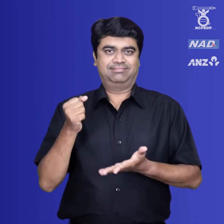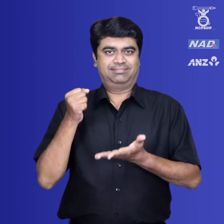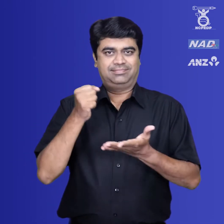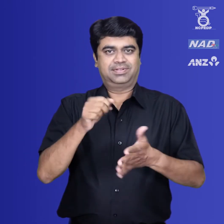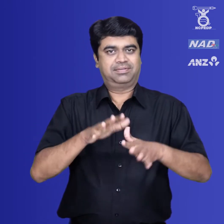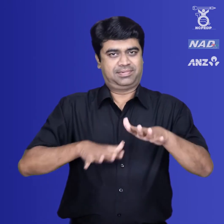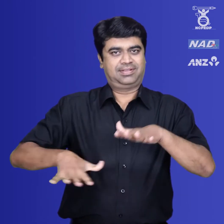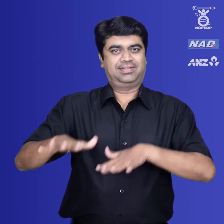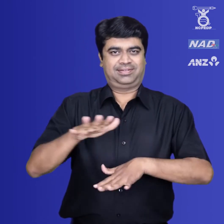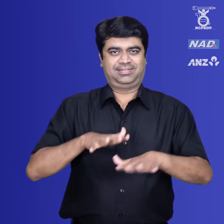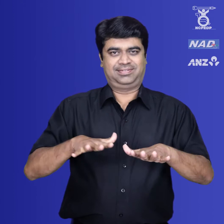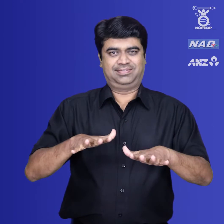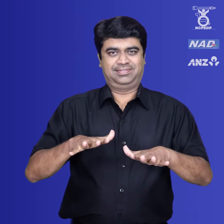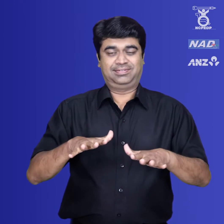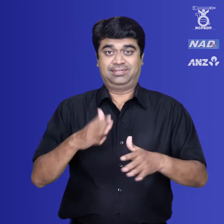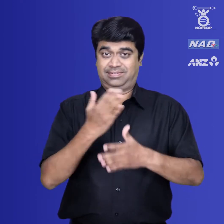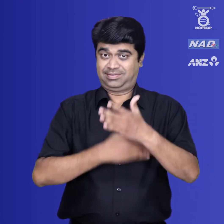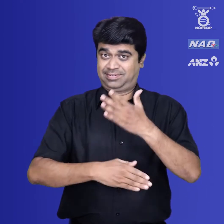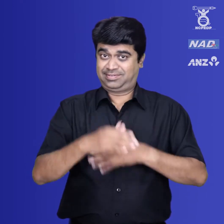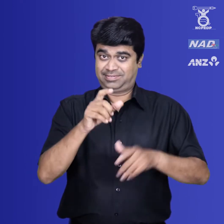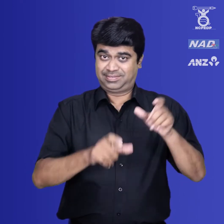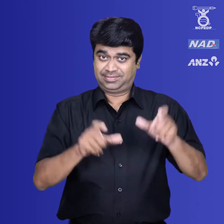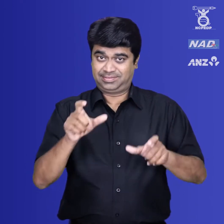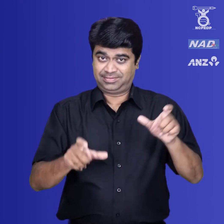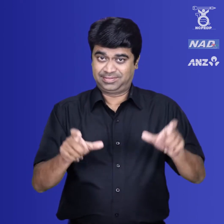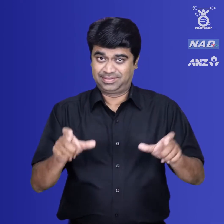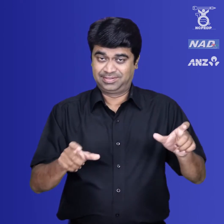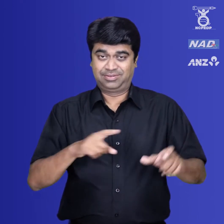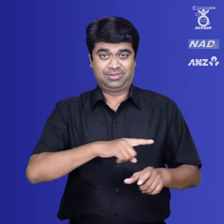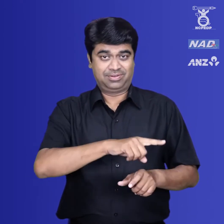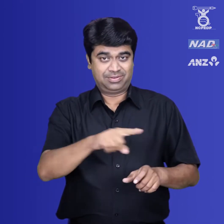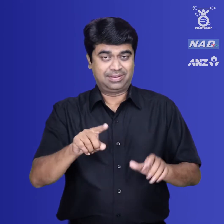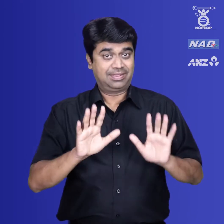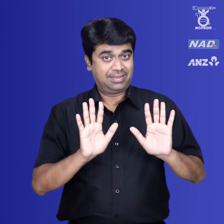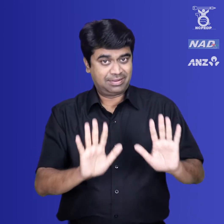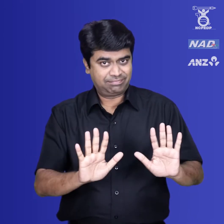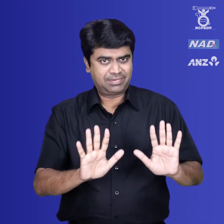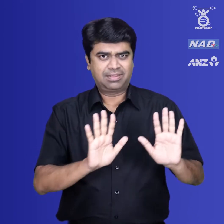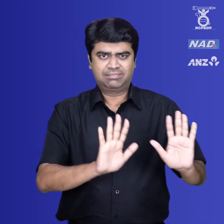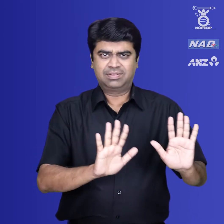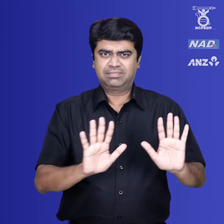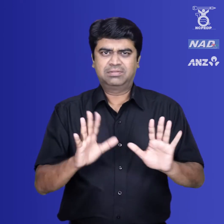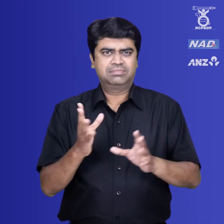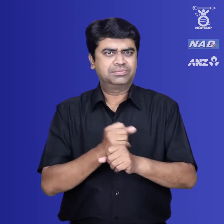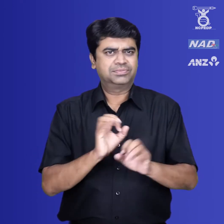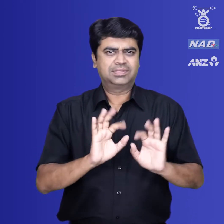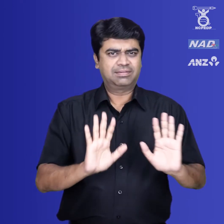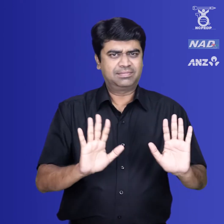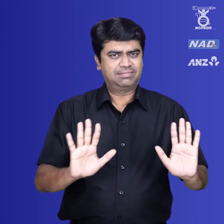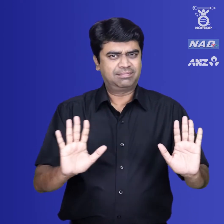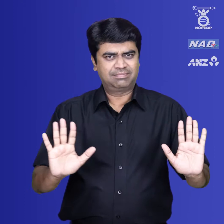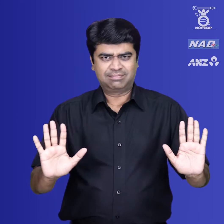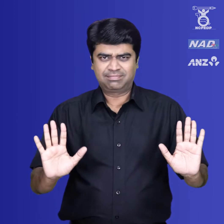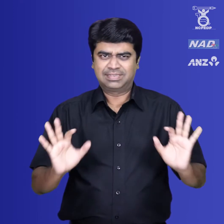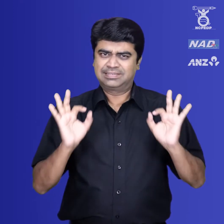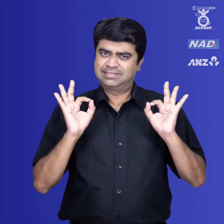right of persons with disabilities for adequate standard of living, to enable them to